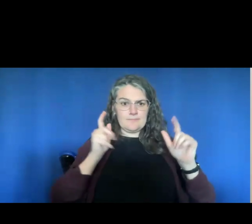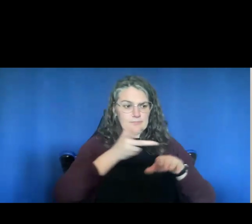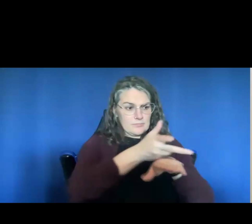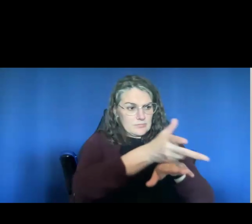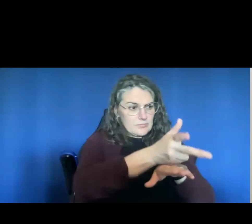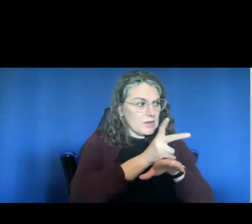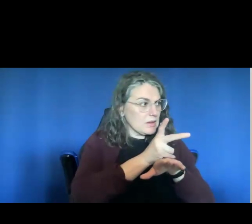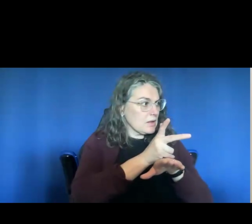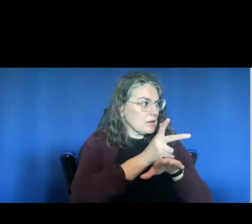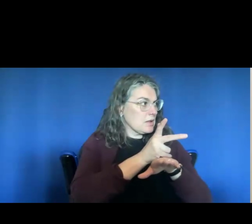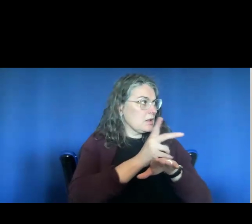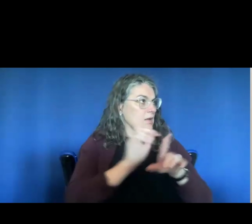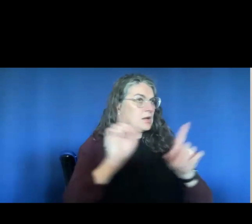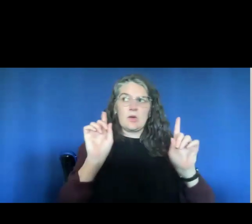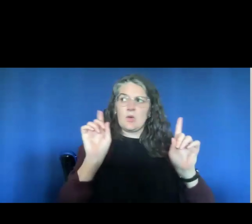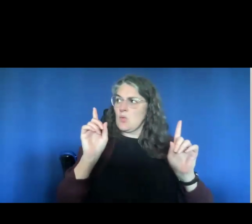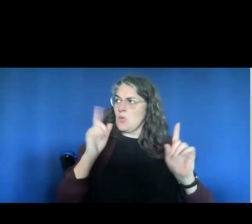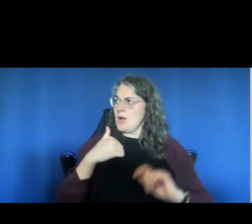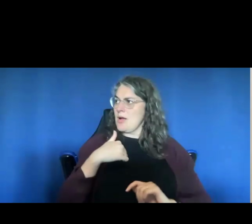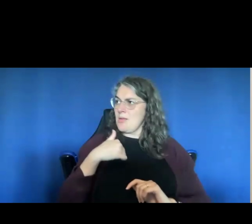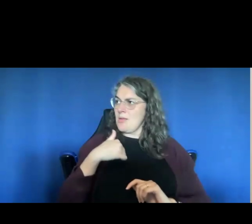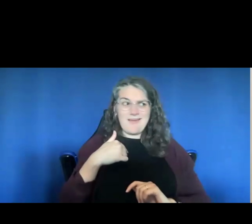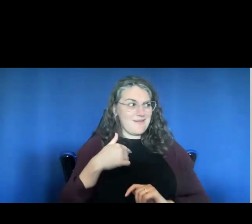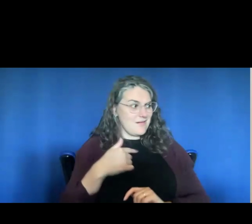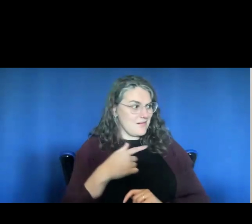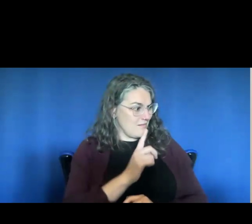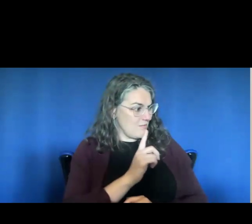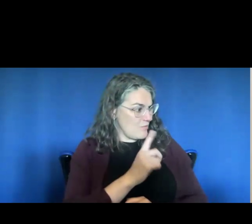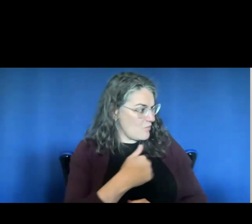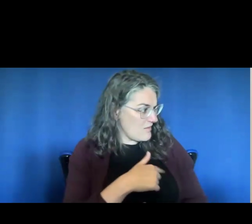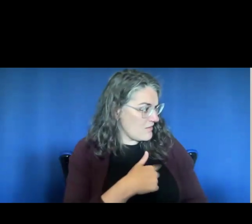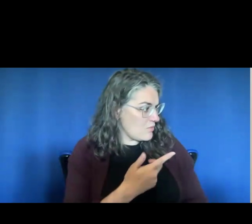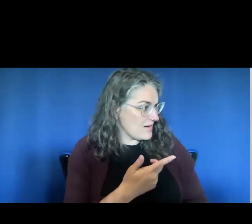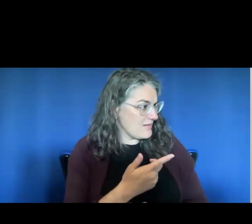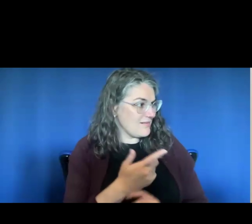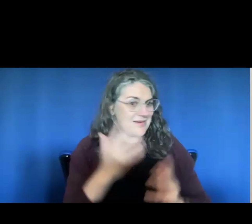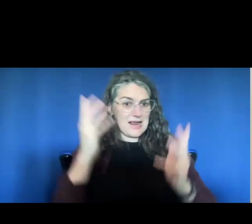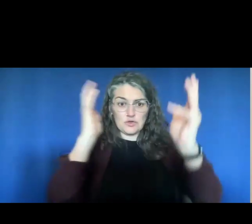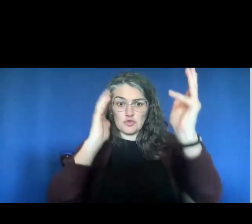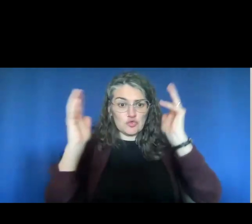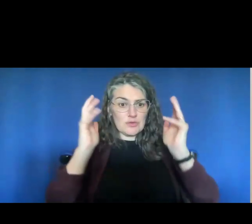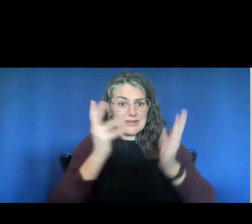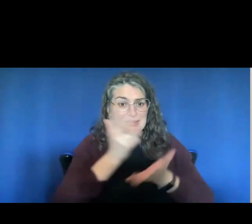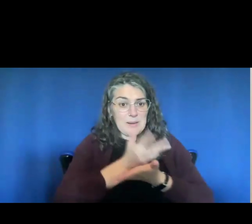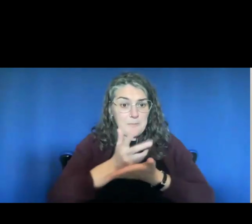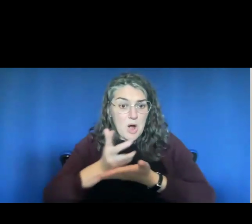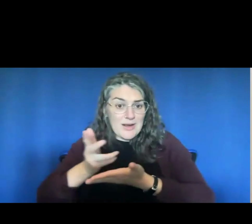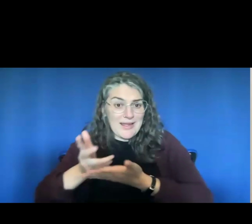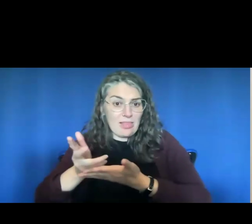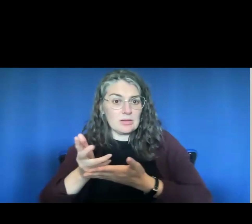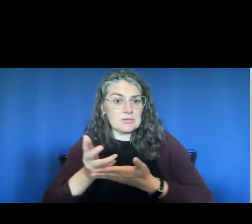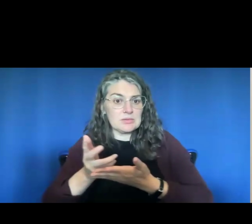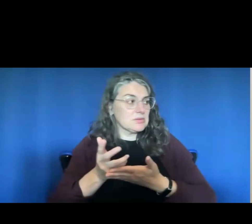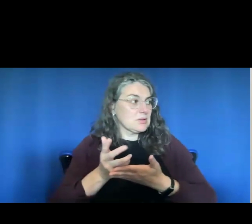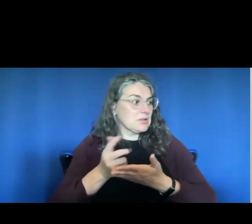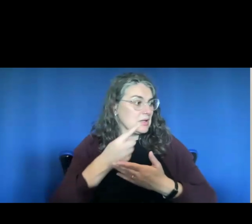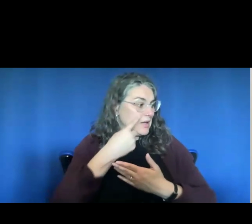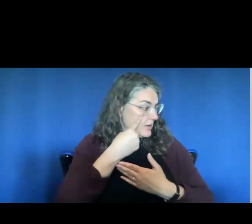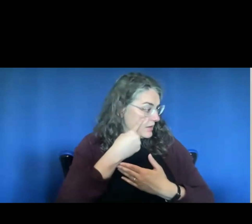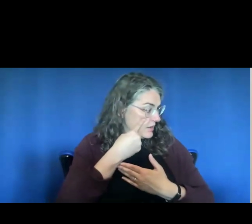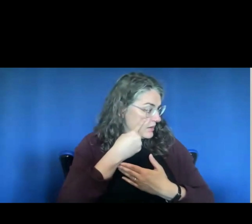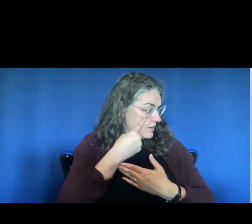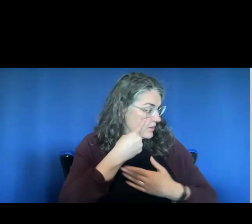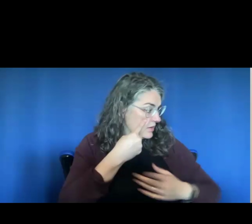I know, I thought. My fear intensified. Could I get away if he didn't stop, and where would I get